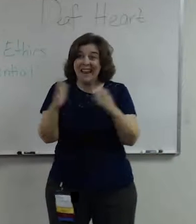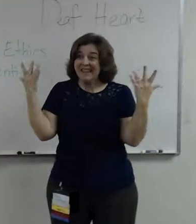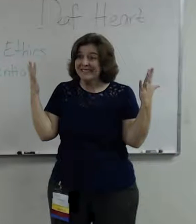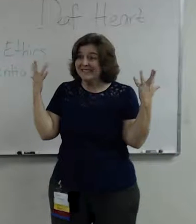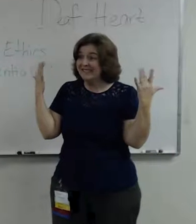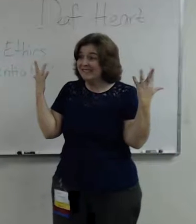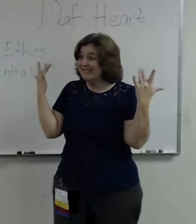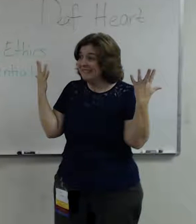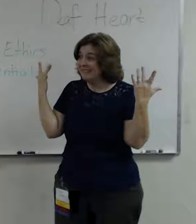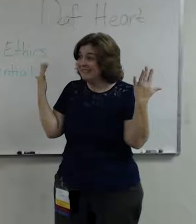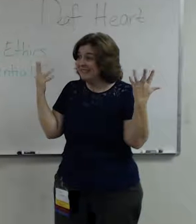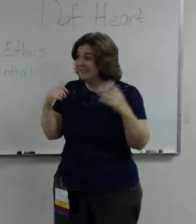hands.